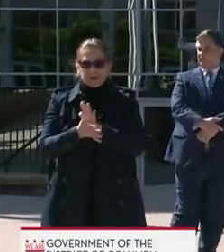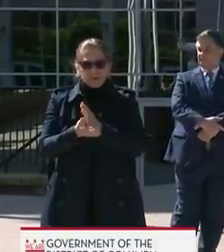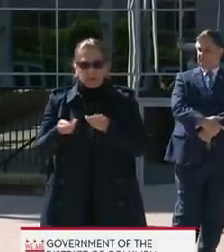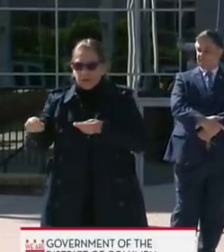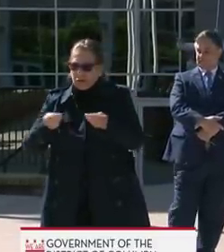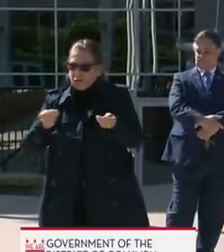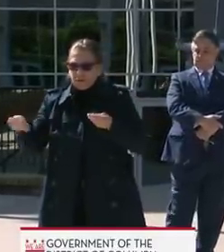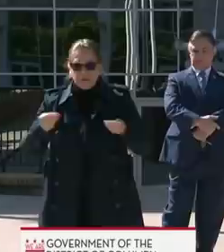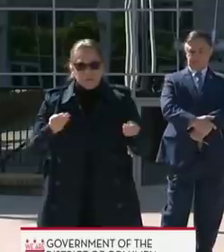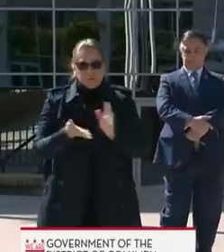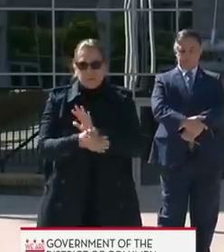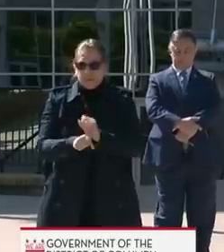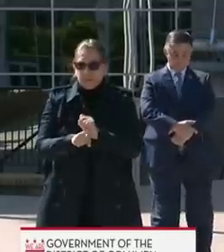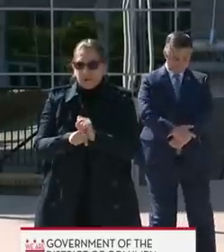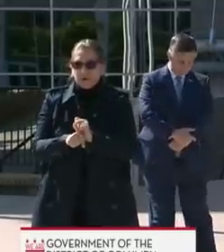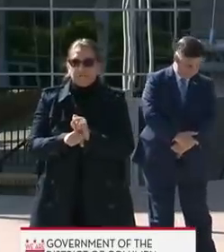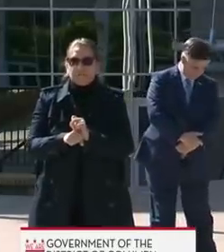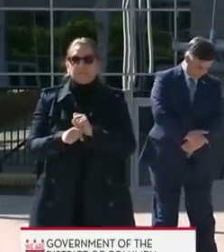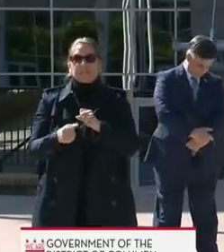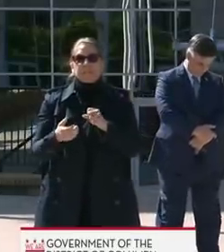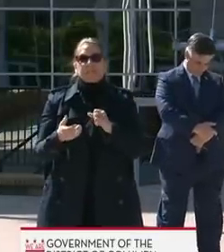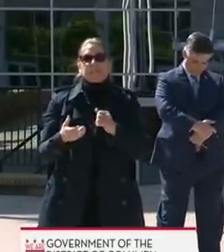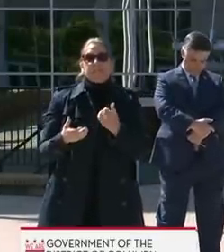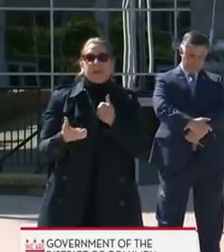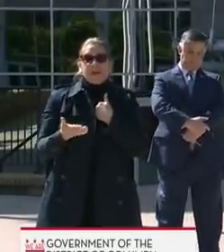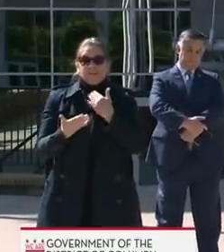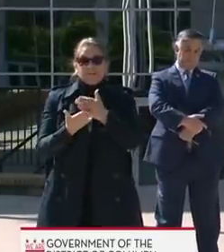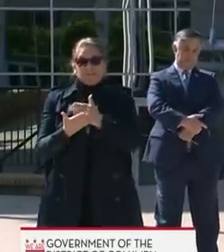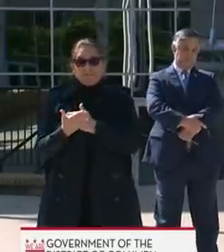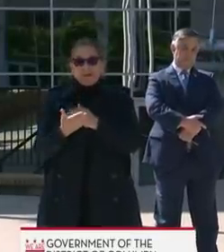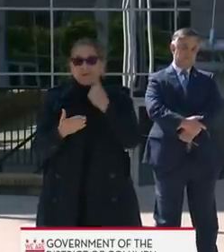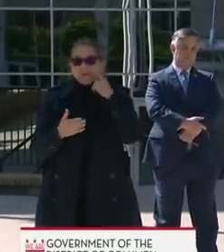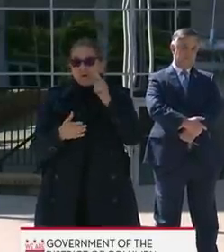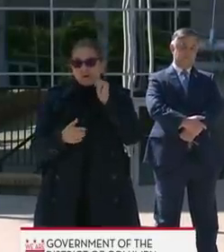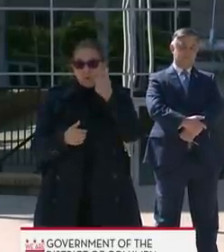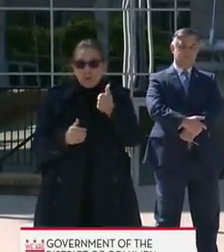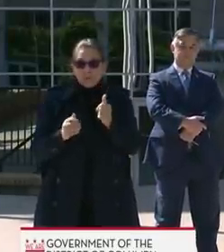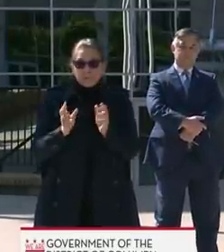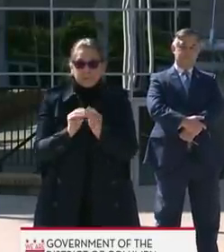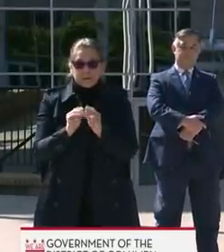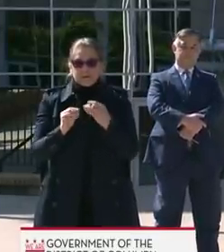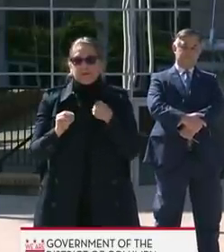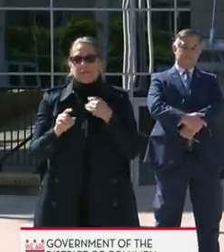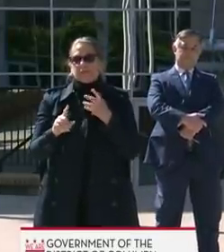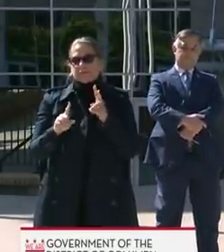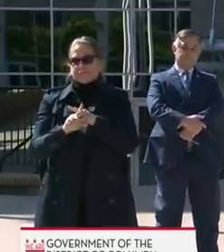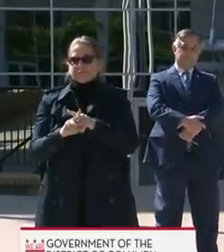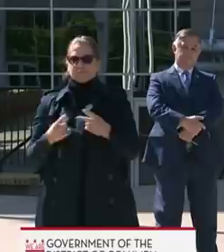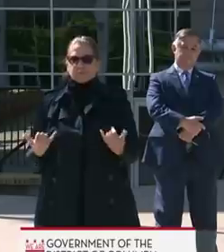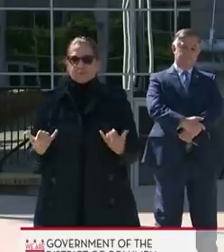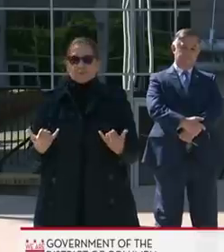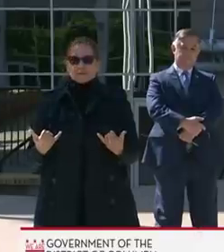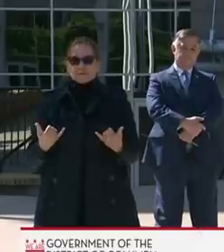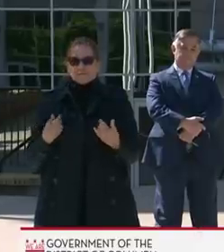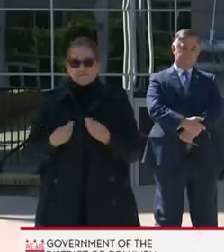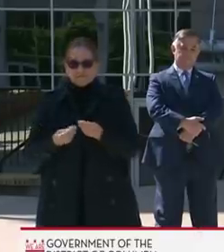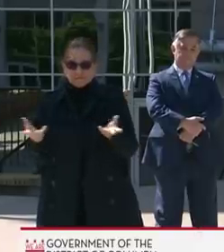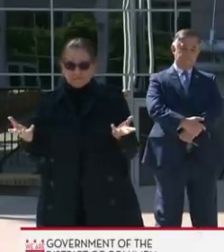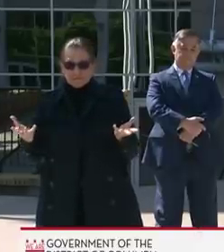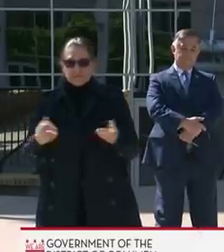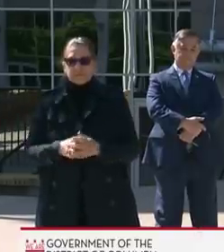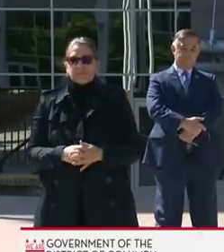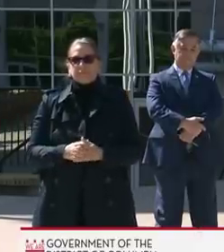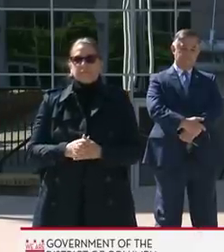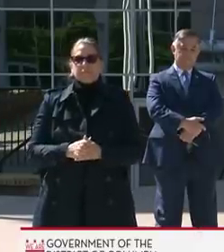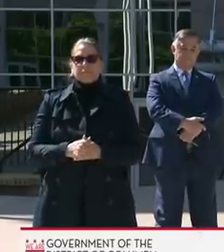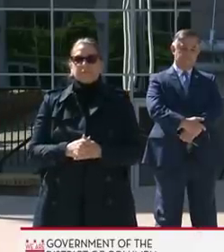today. In fact, filed no later than this afternoon. So we are going to dispense with the usual introductions tomorrow. We're